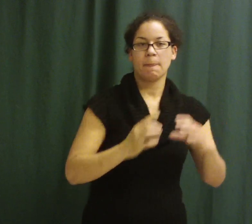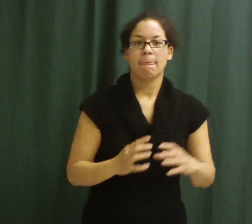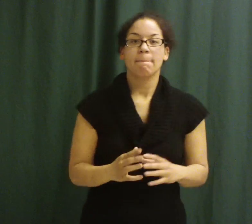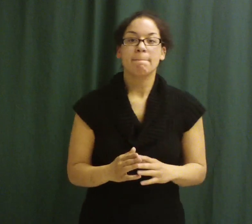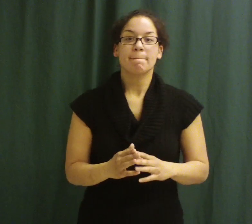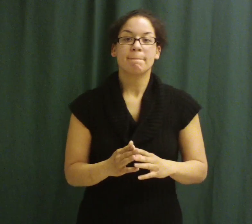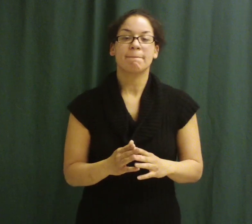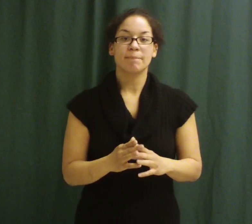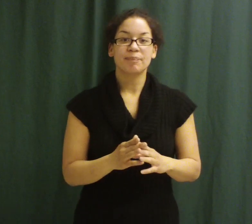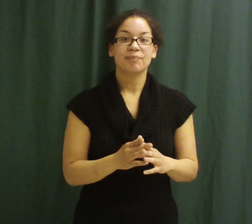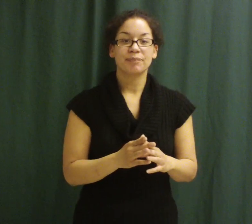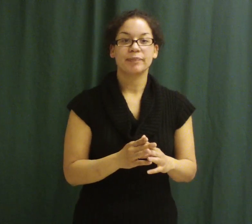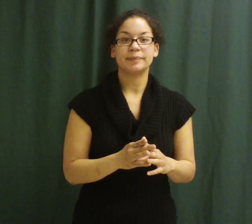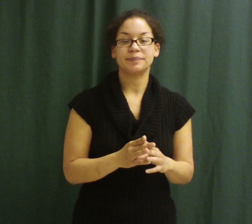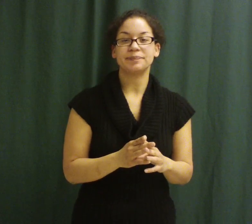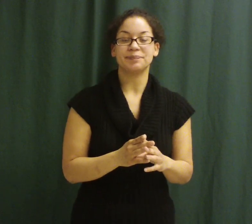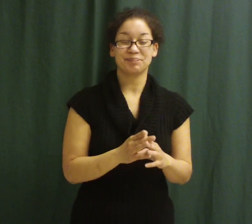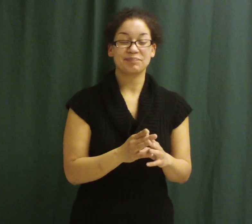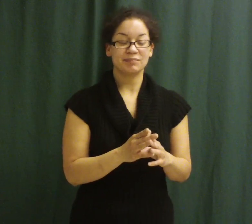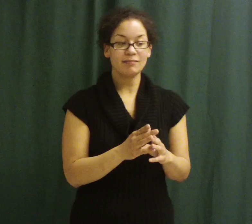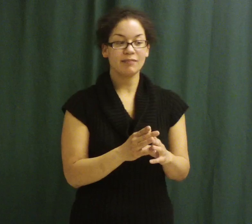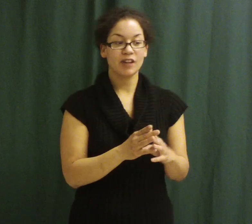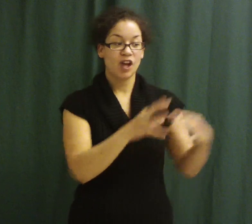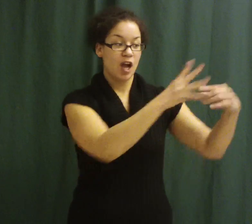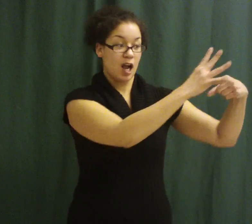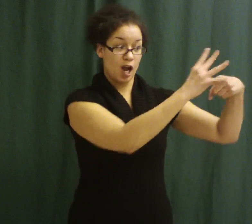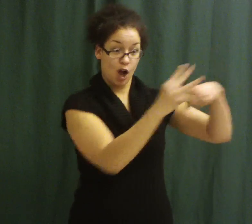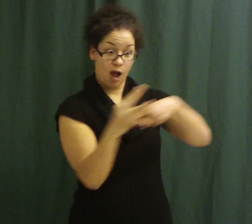They may approach from any direction.